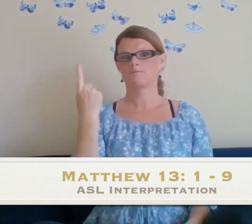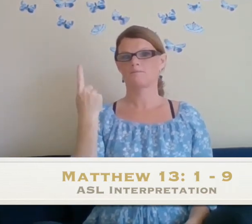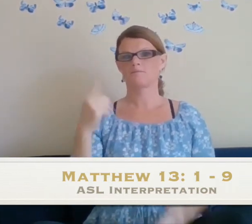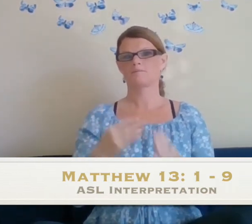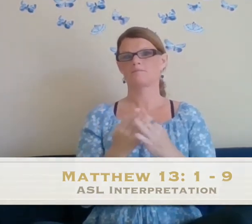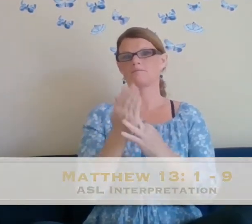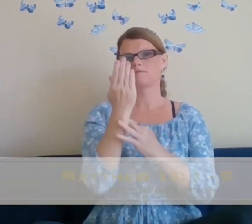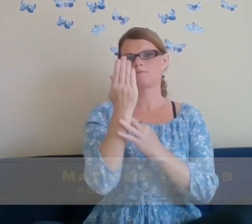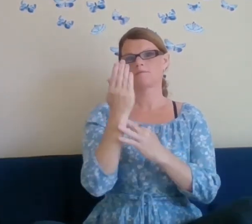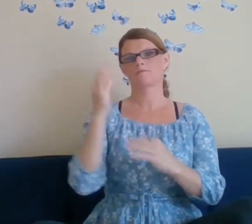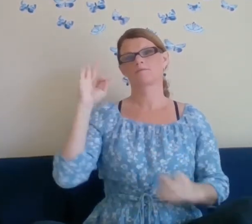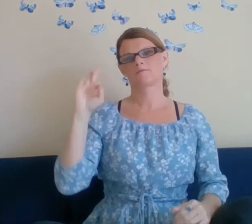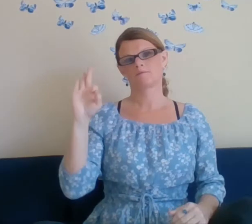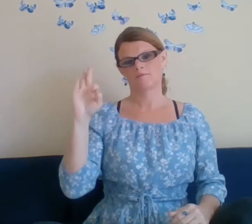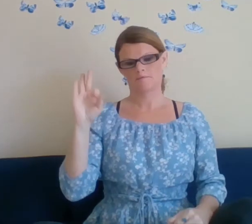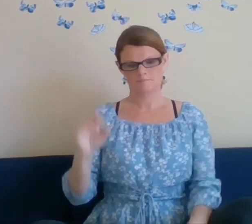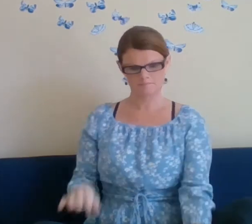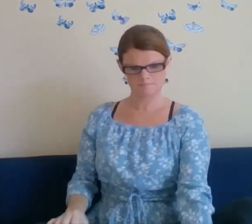9.